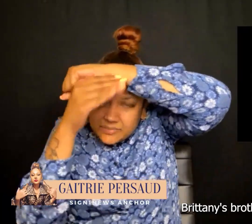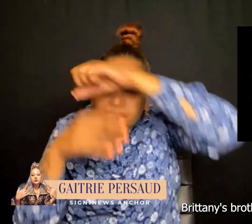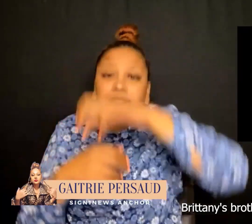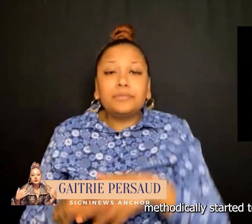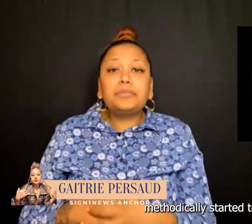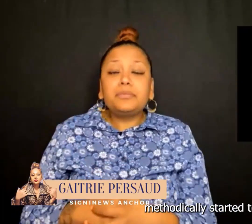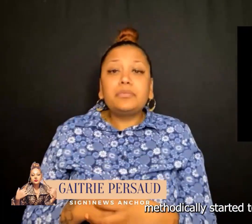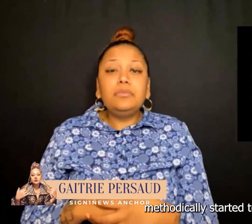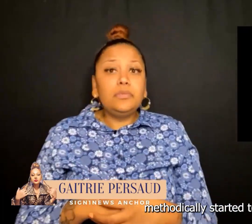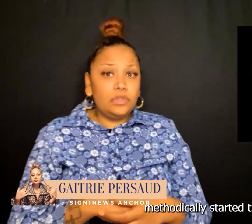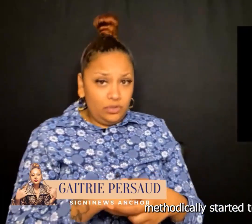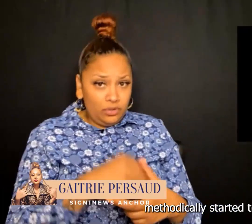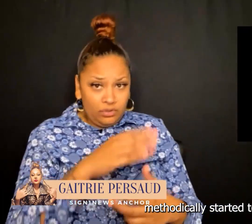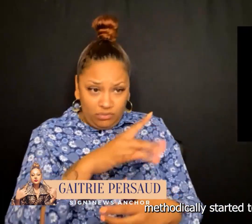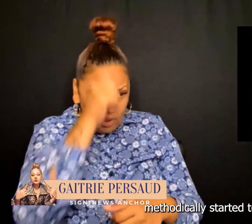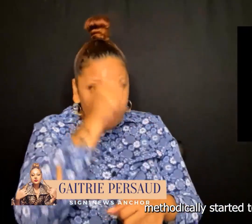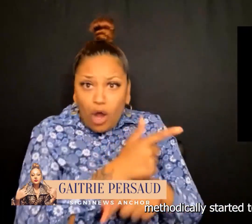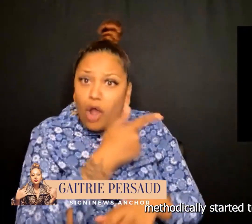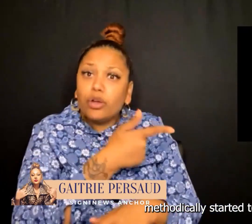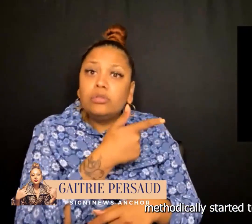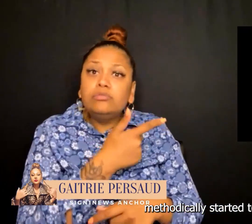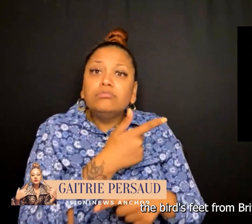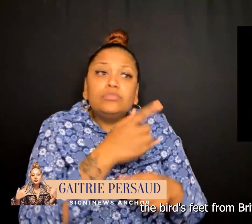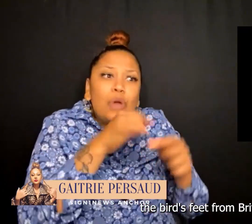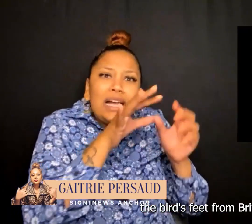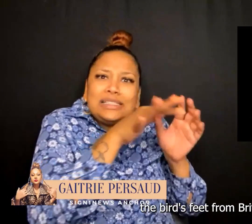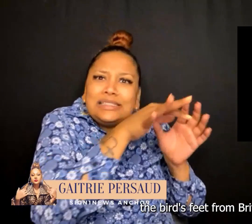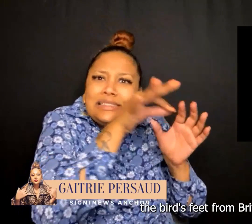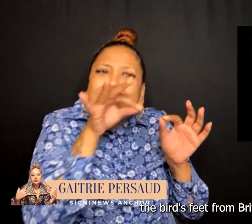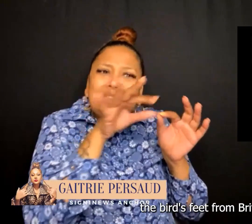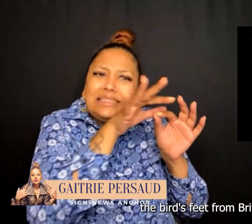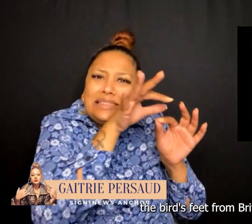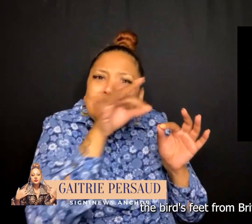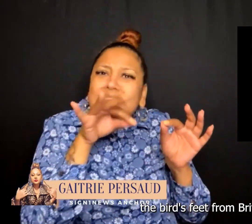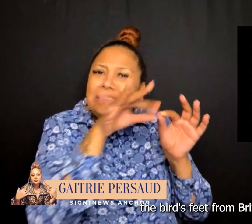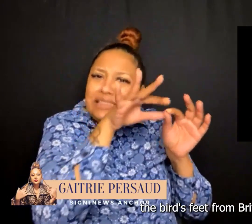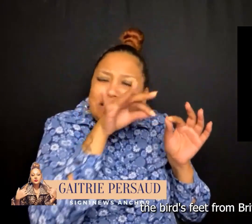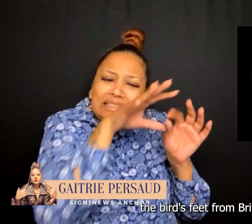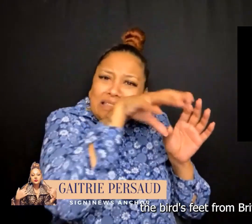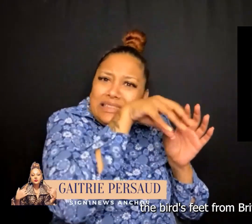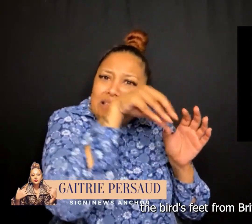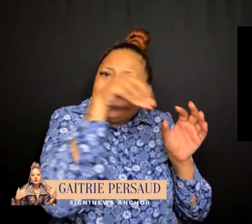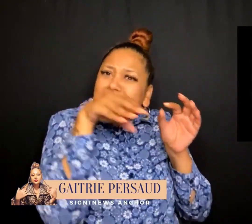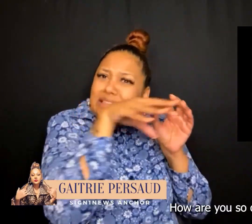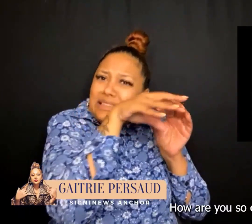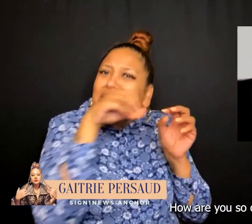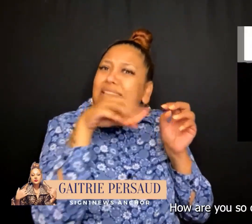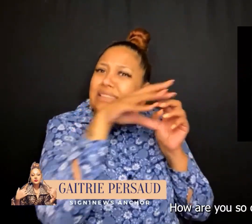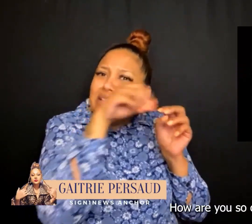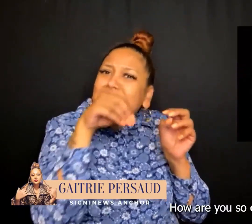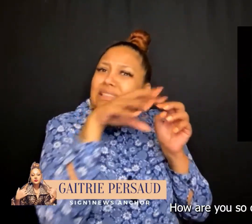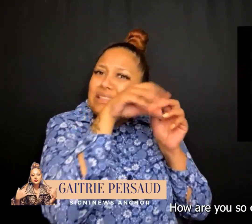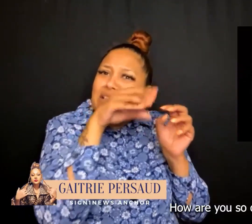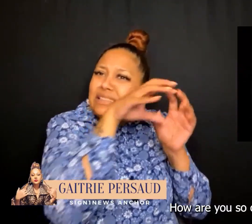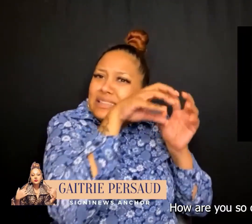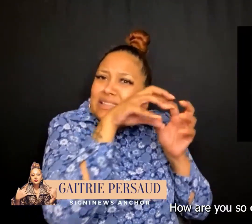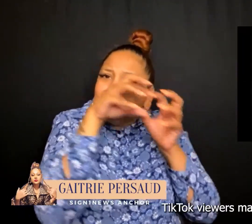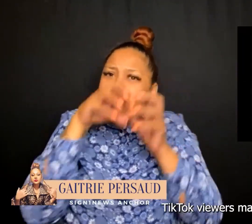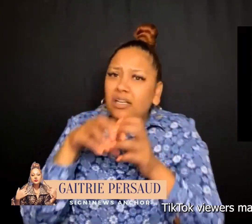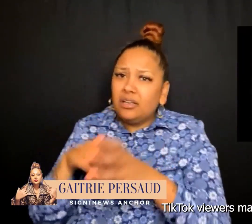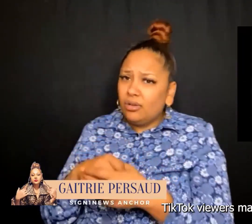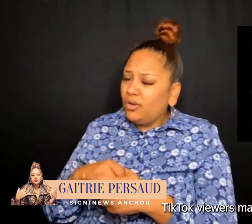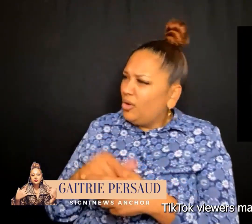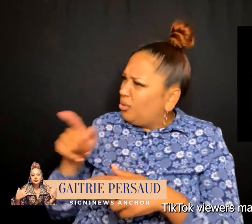Brittany's brother methodically started to untangle the bird's feet from Brittany's hair. How are you so